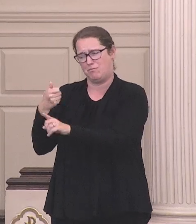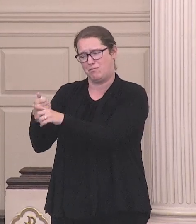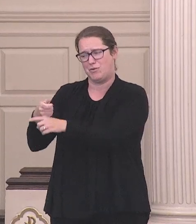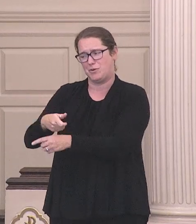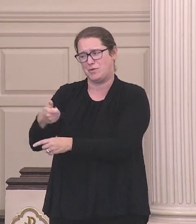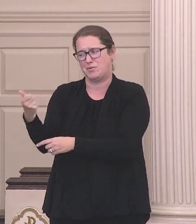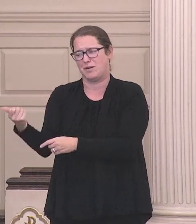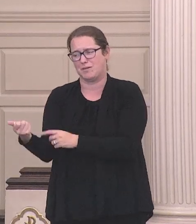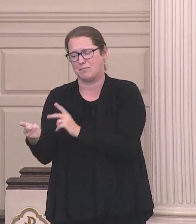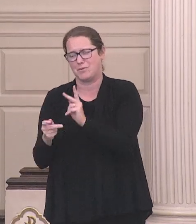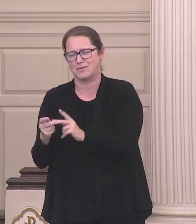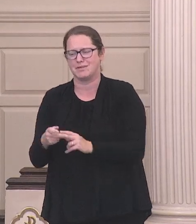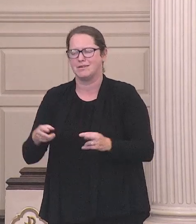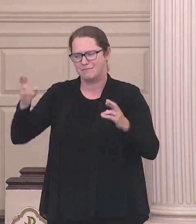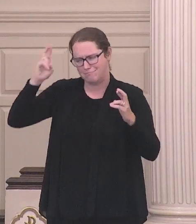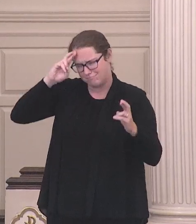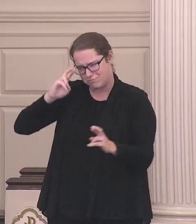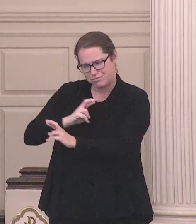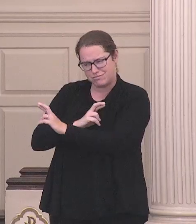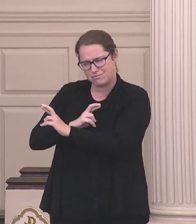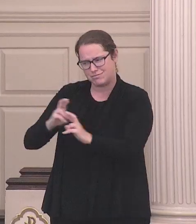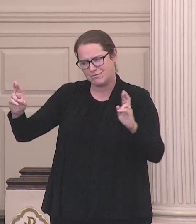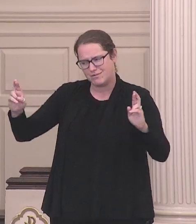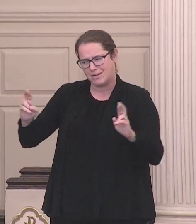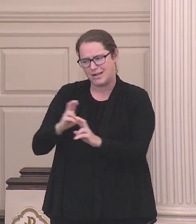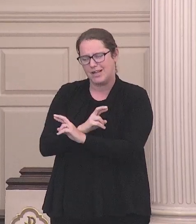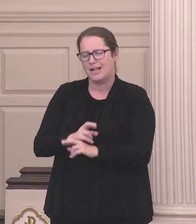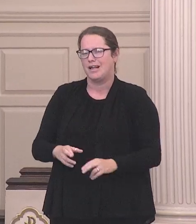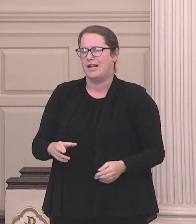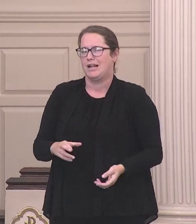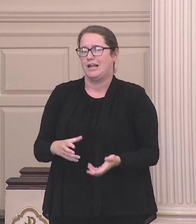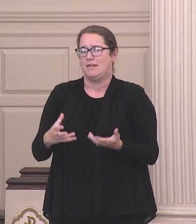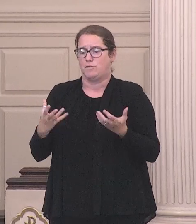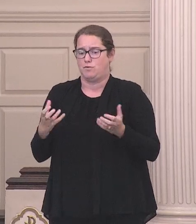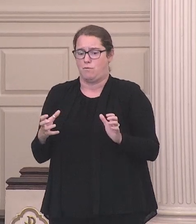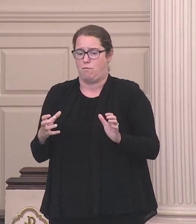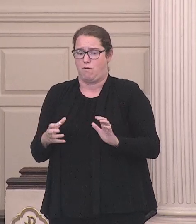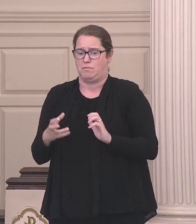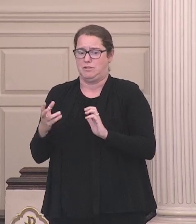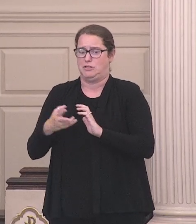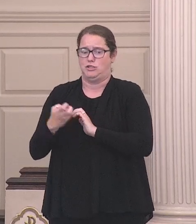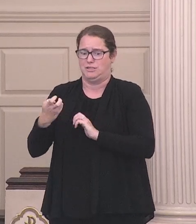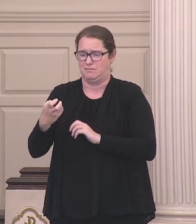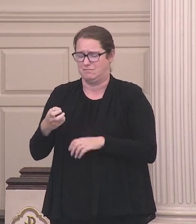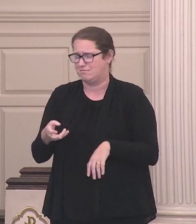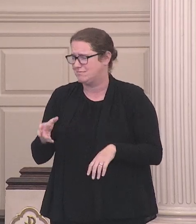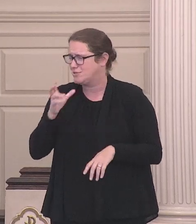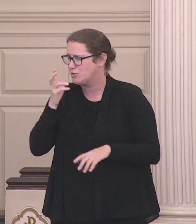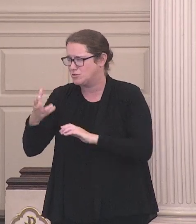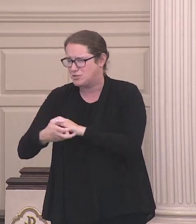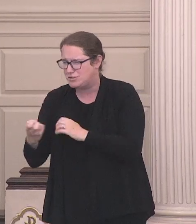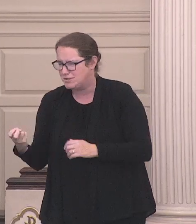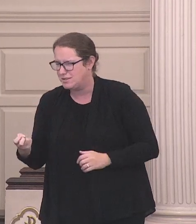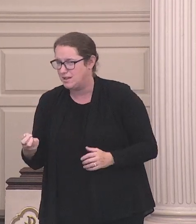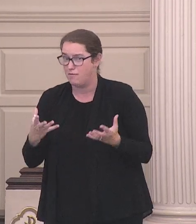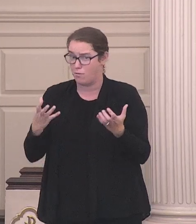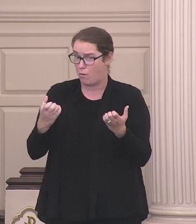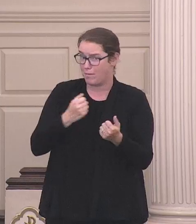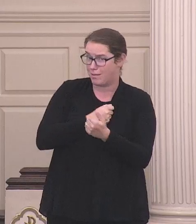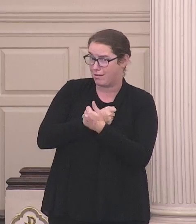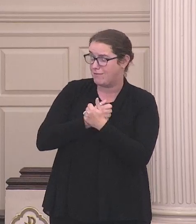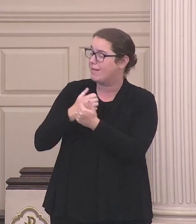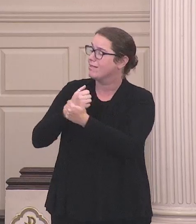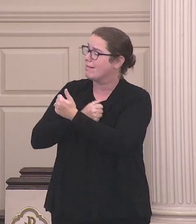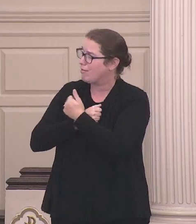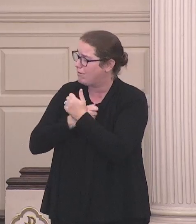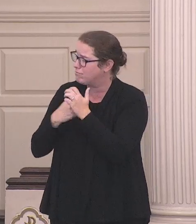You don't want to be cheated upon, don't cheat on your spouse. If you want to be loved, then